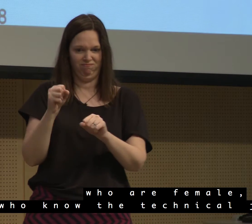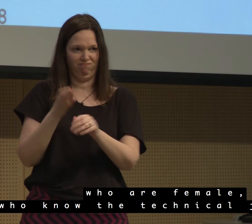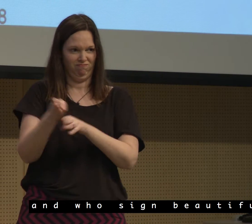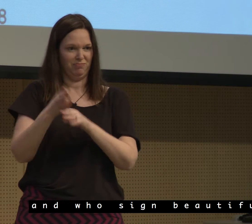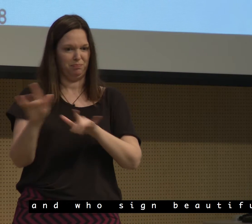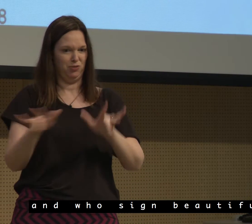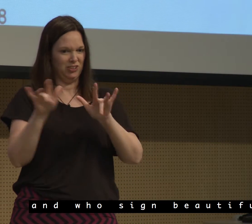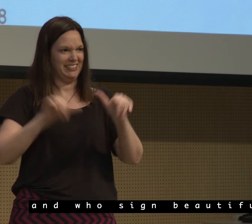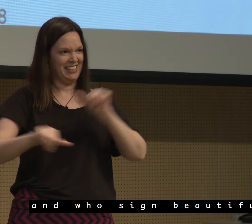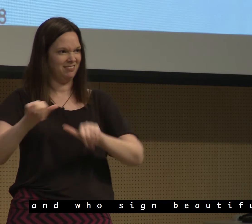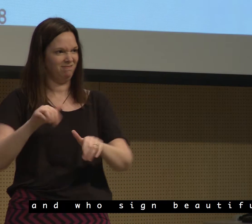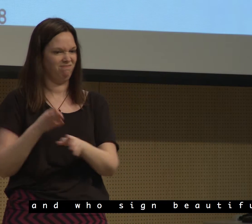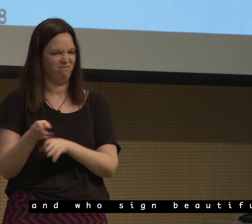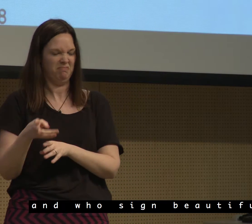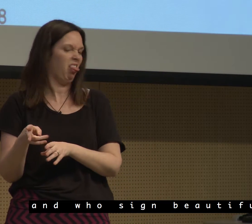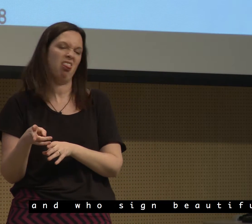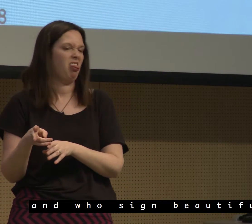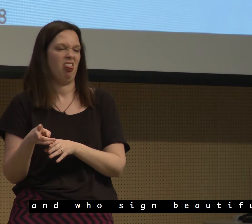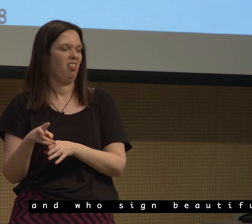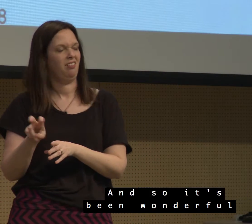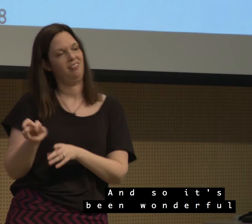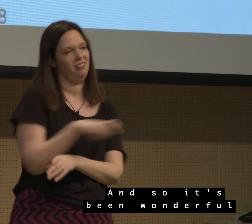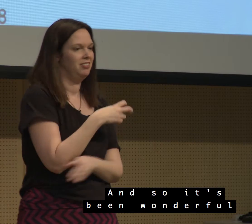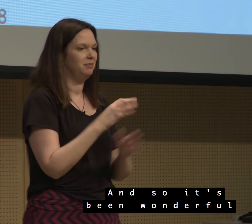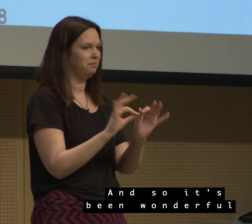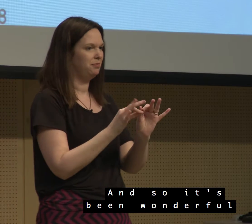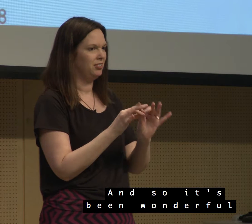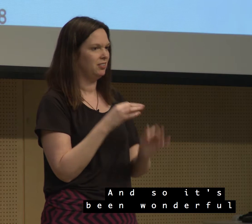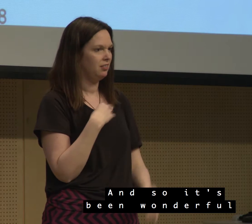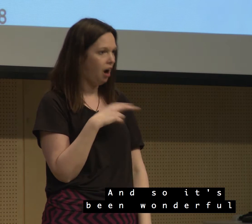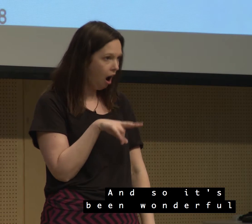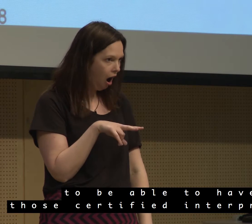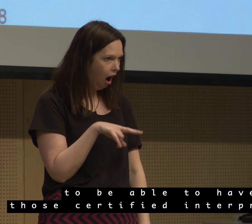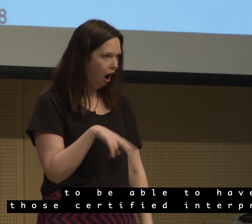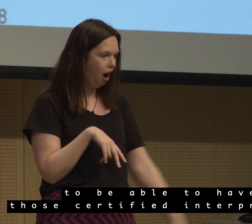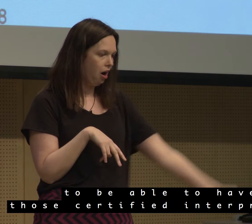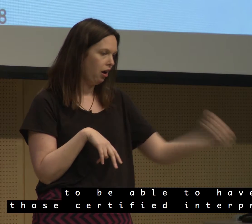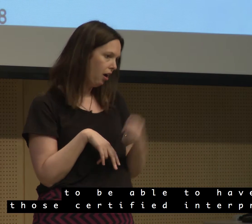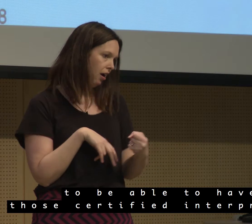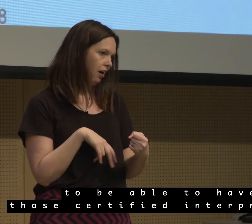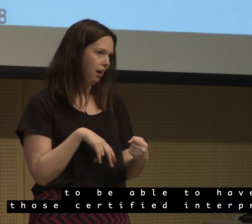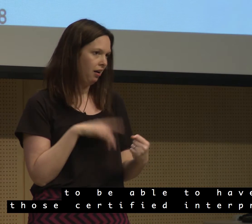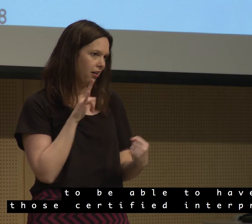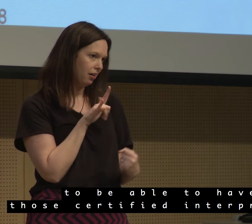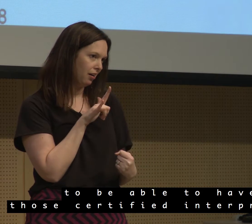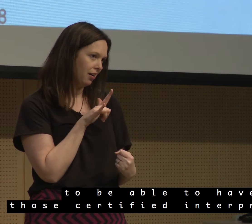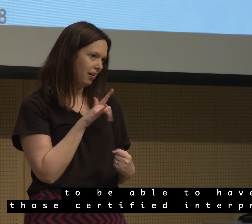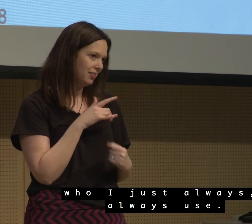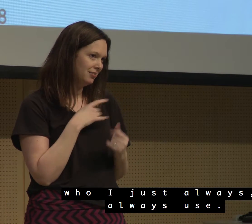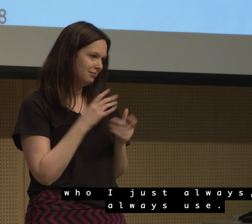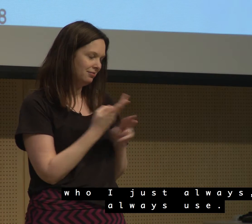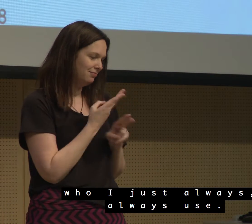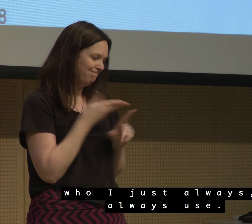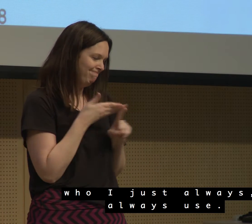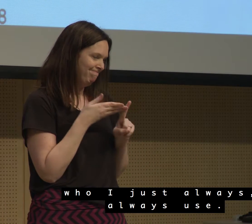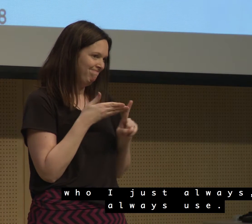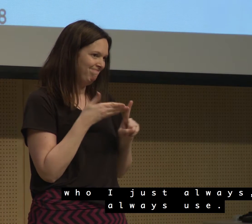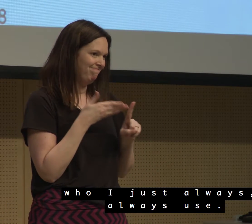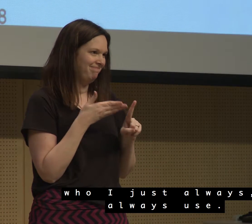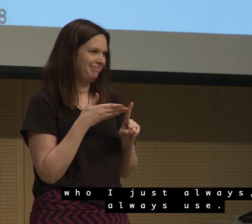technical jargon, and who sign beautifully. And so it's been wonderful to be able to have those certified interpreters who I just always